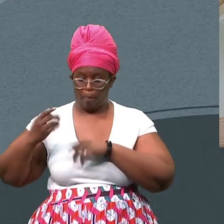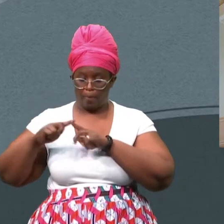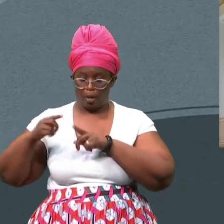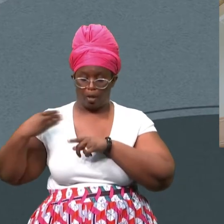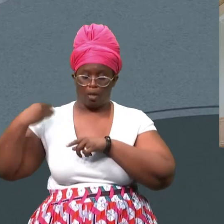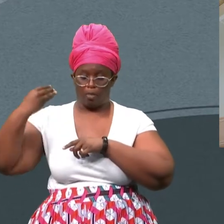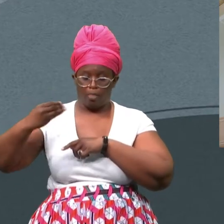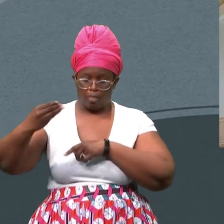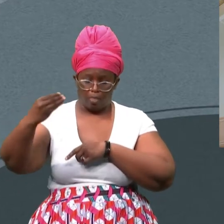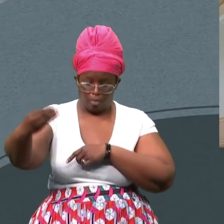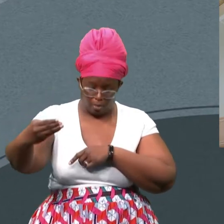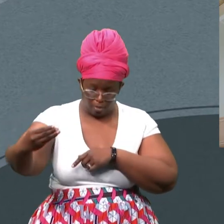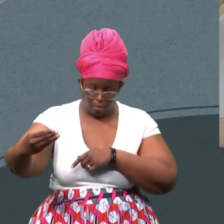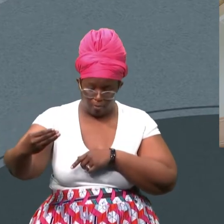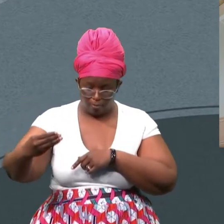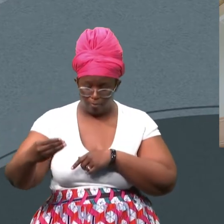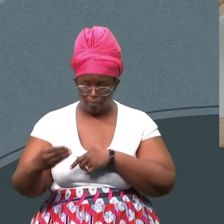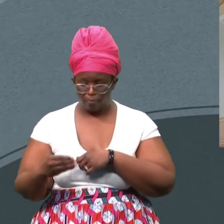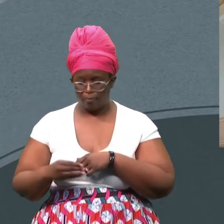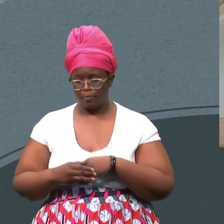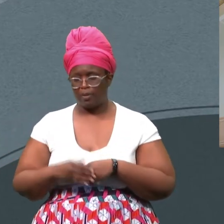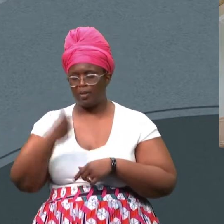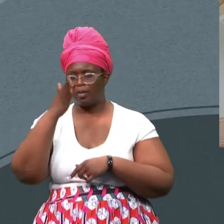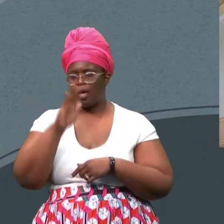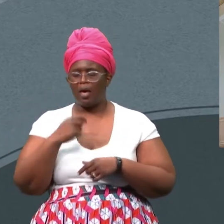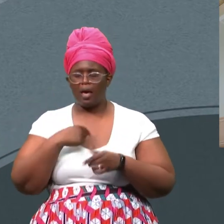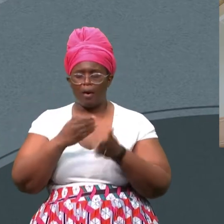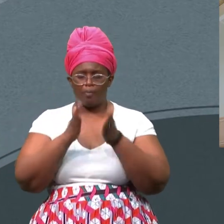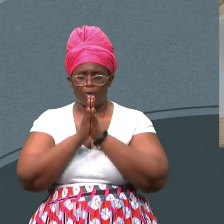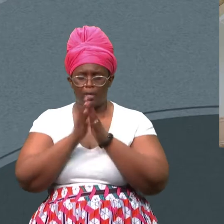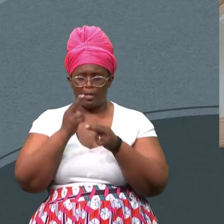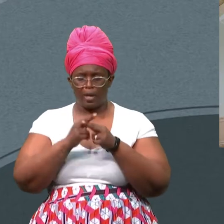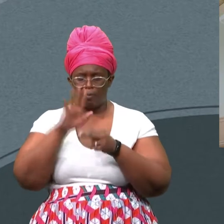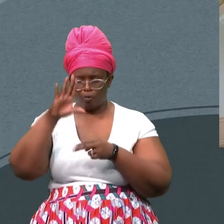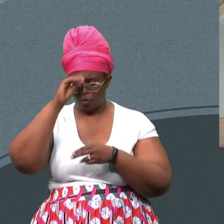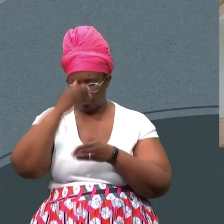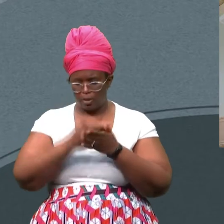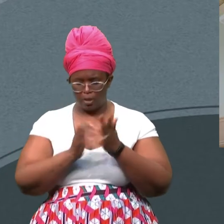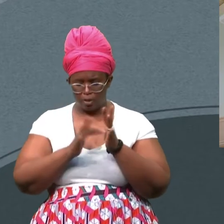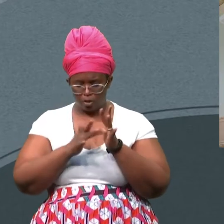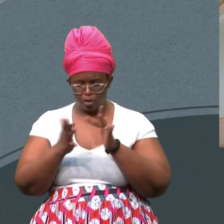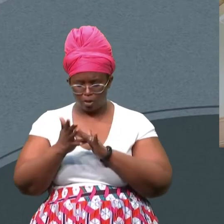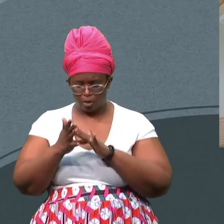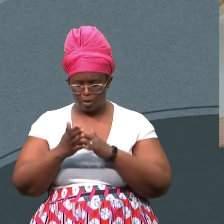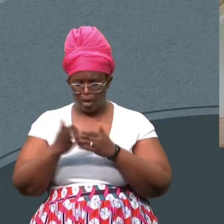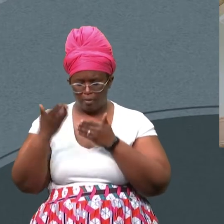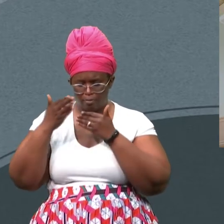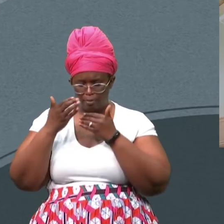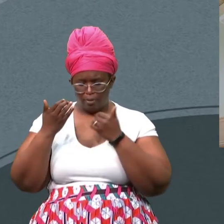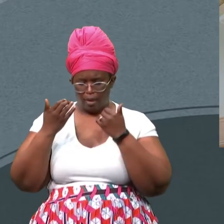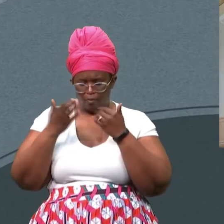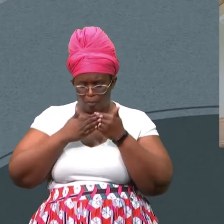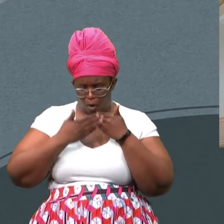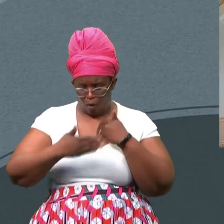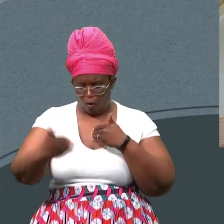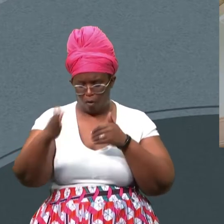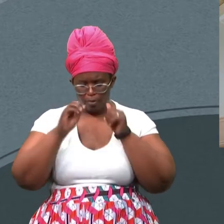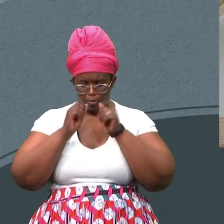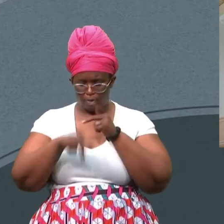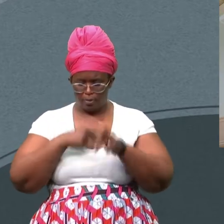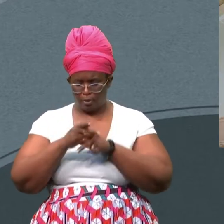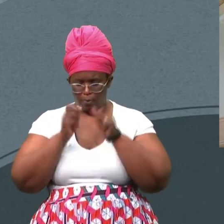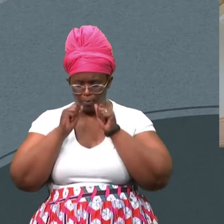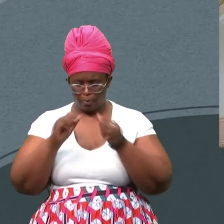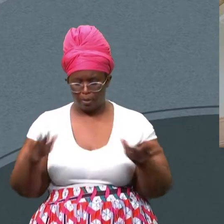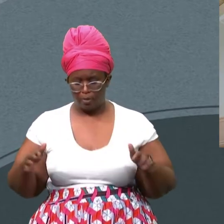Did you get that? From now on. God, release right now in the name of your son Jesus that from now on blessing. That in my family, from